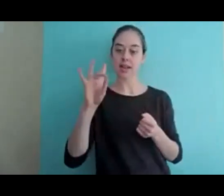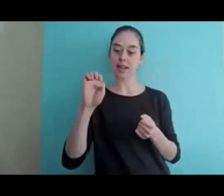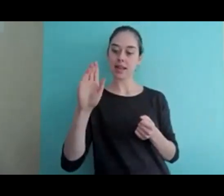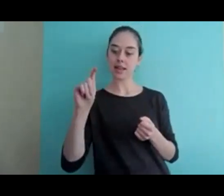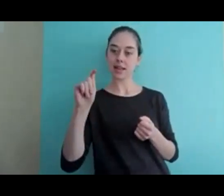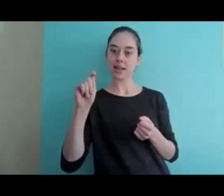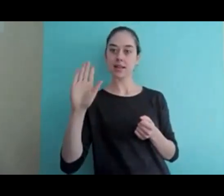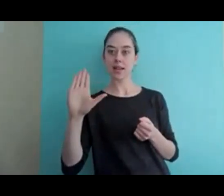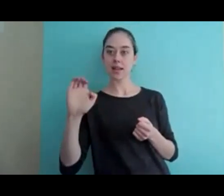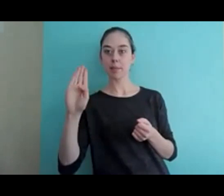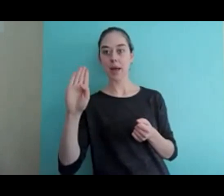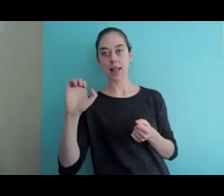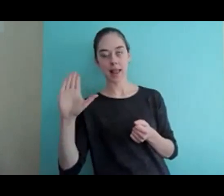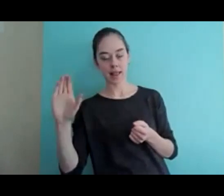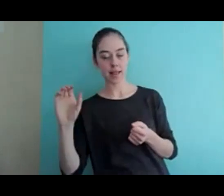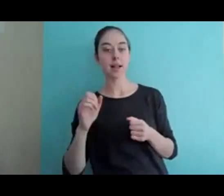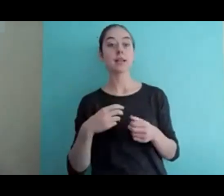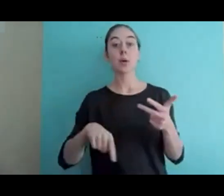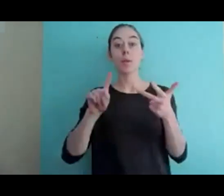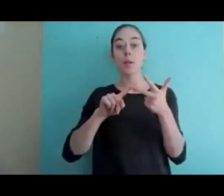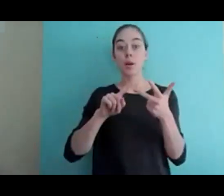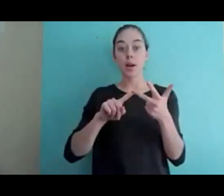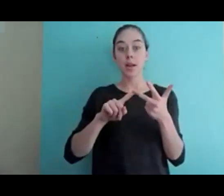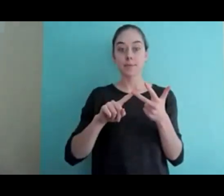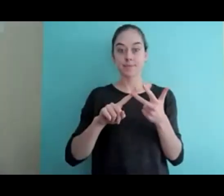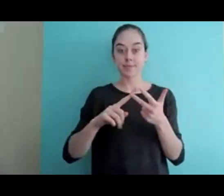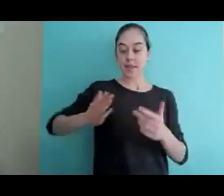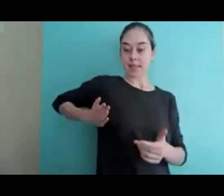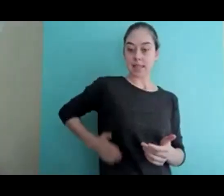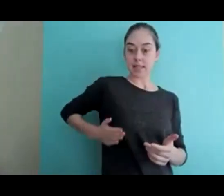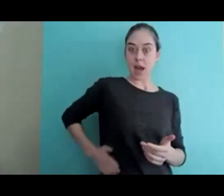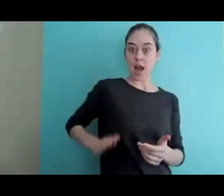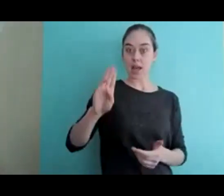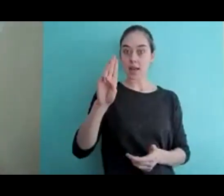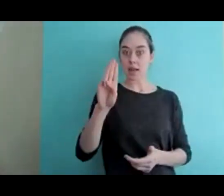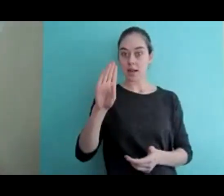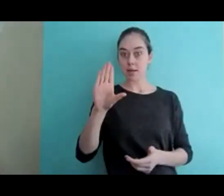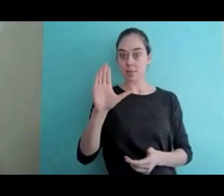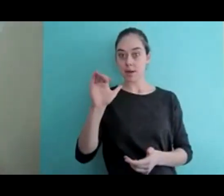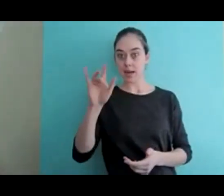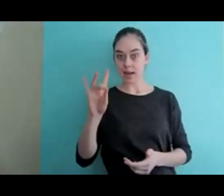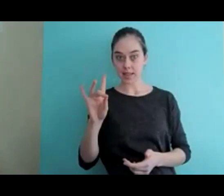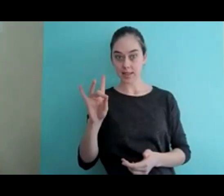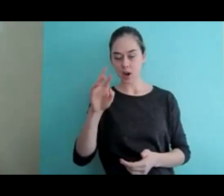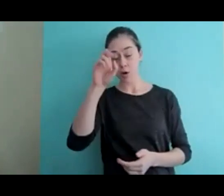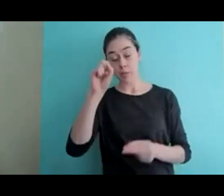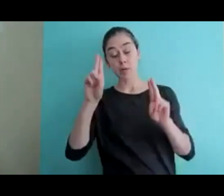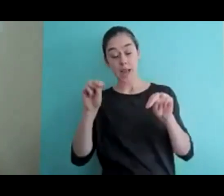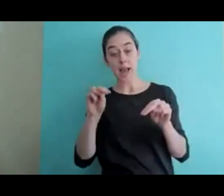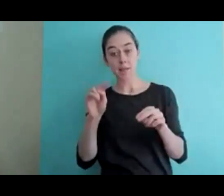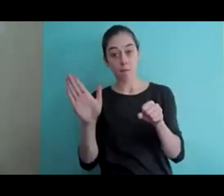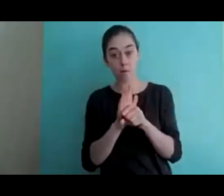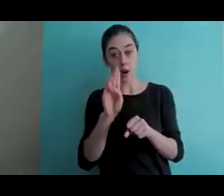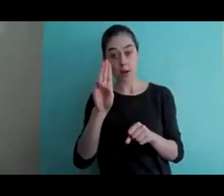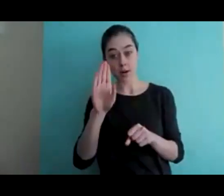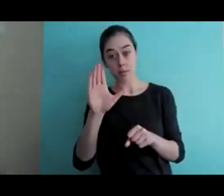So that's number two. Number three is the side plank. And remember, you can do the full plank with